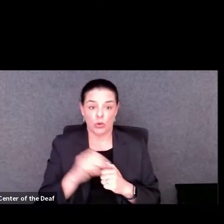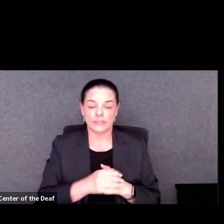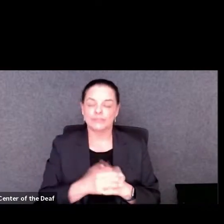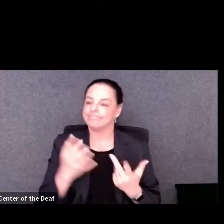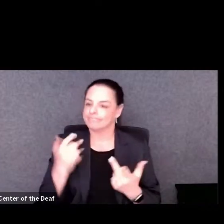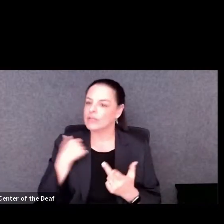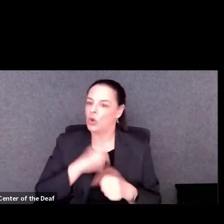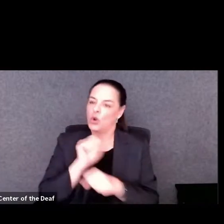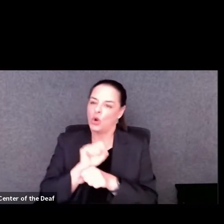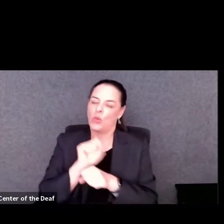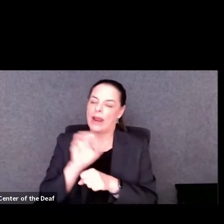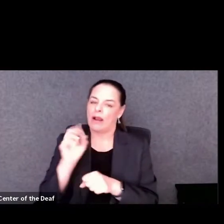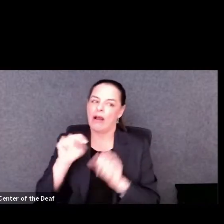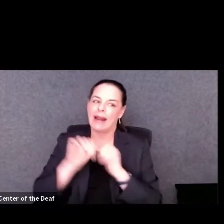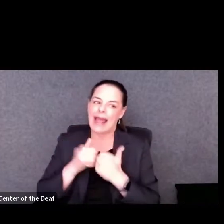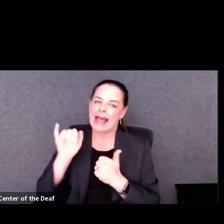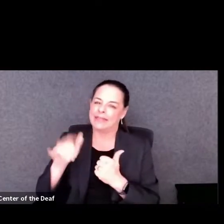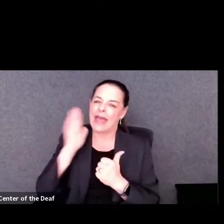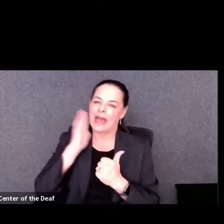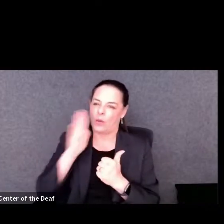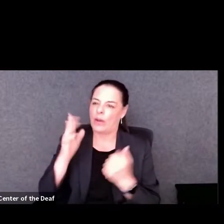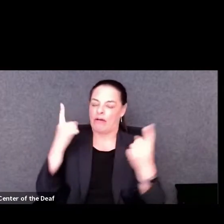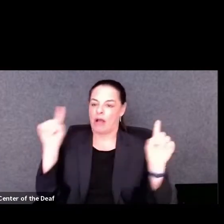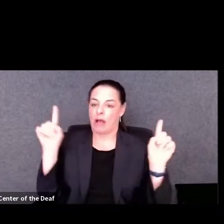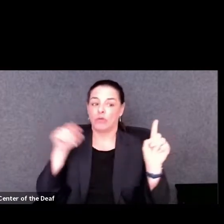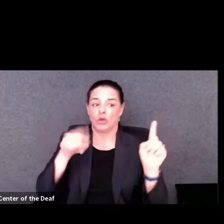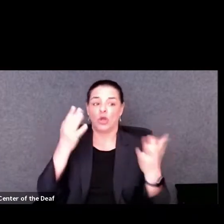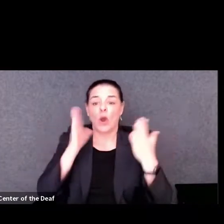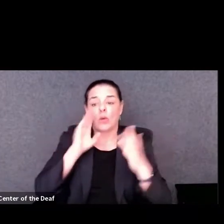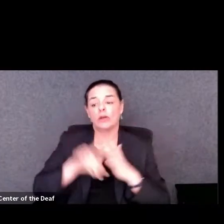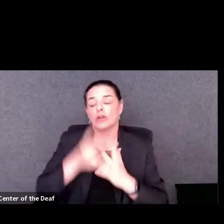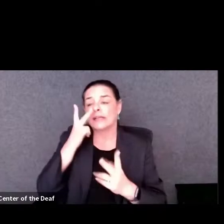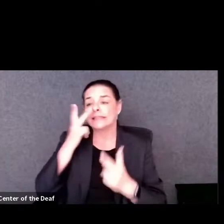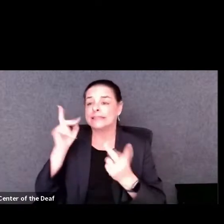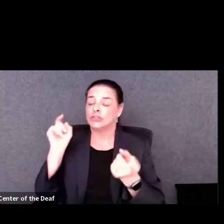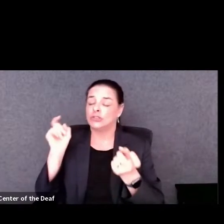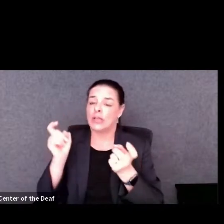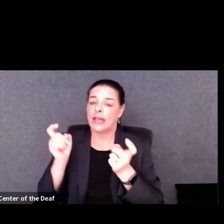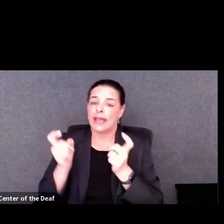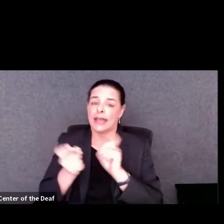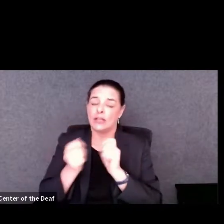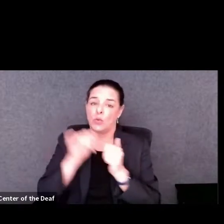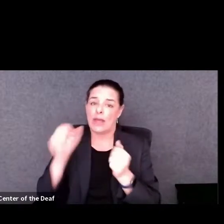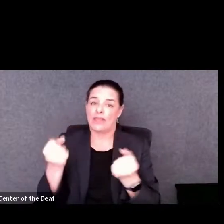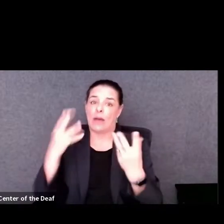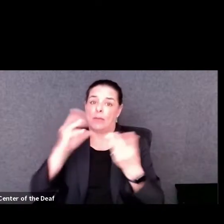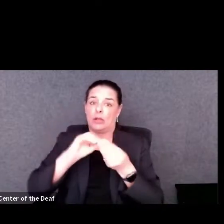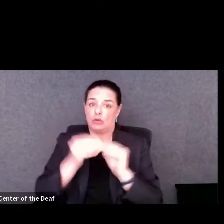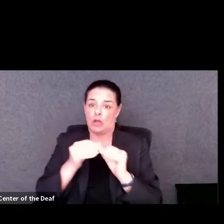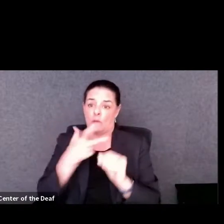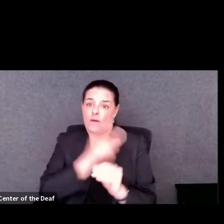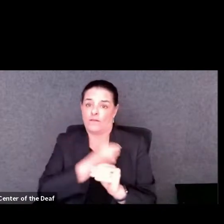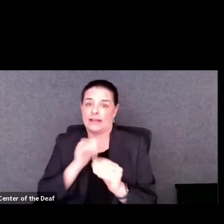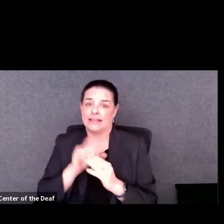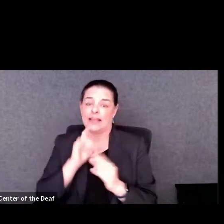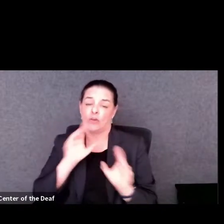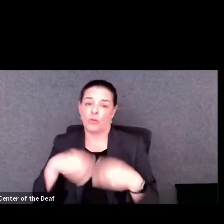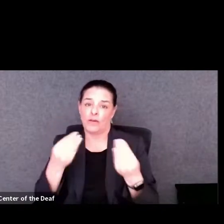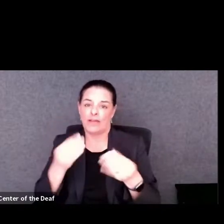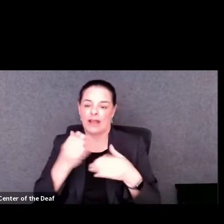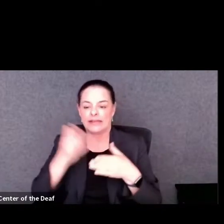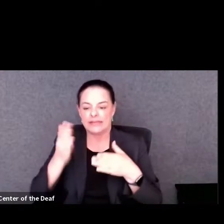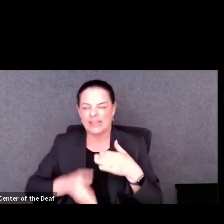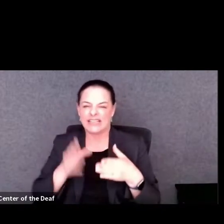Yeah, we're working on how that will be accomplished. You will probably start seeing changes to just the number of vaccines that have been provided or a